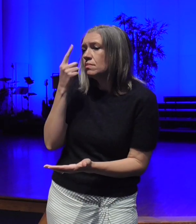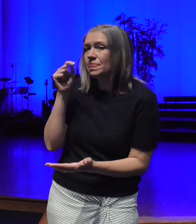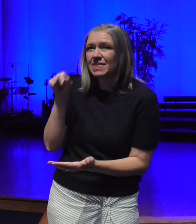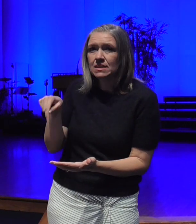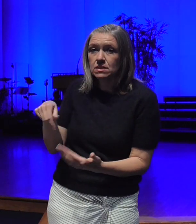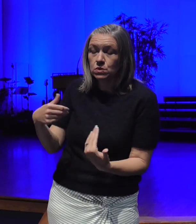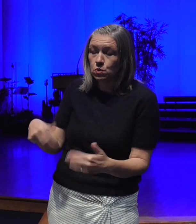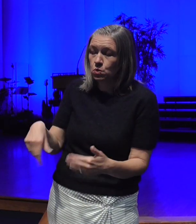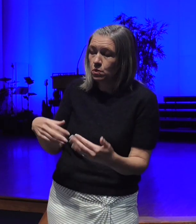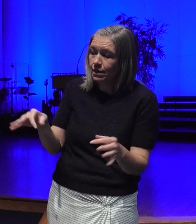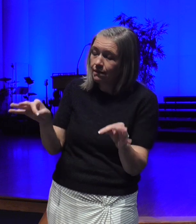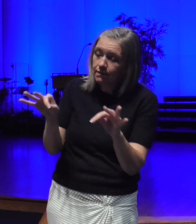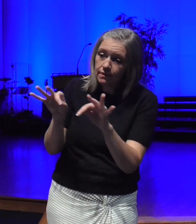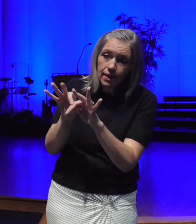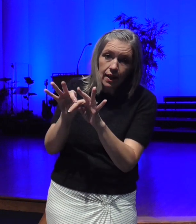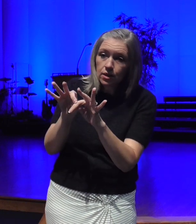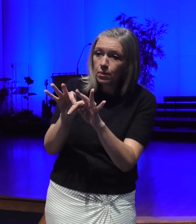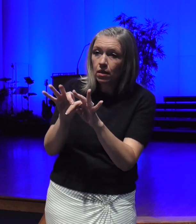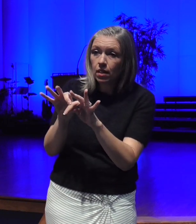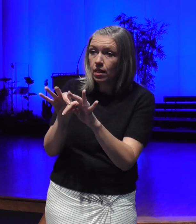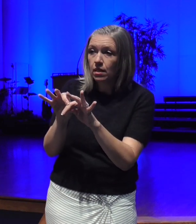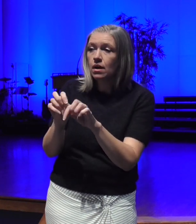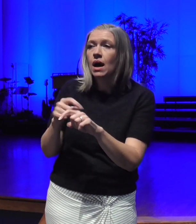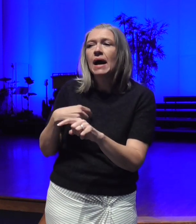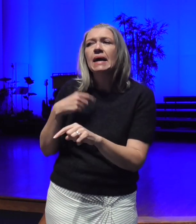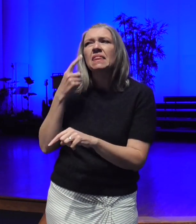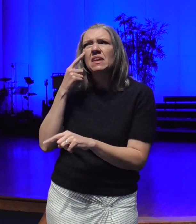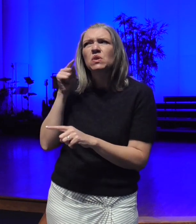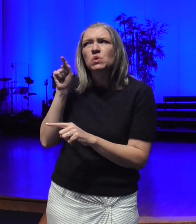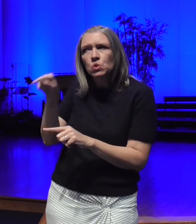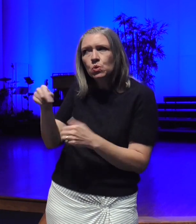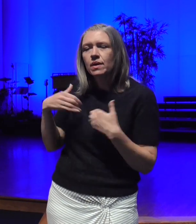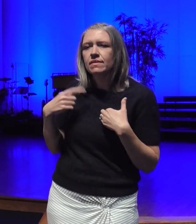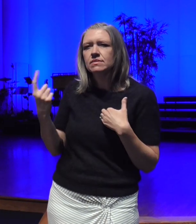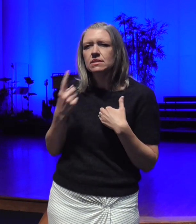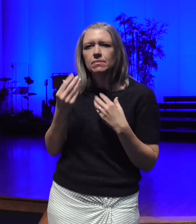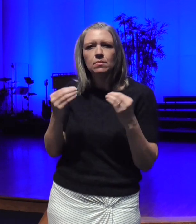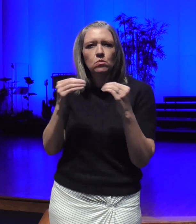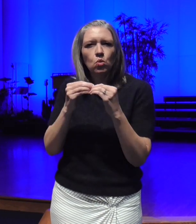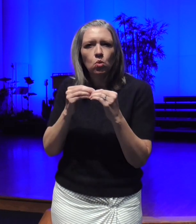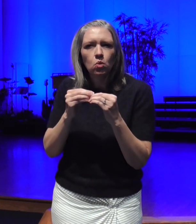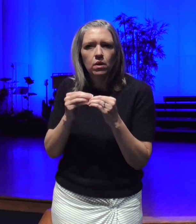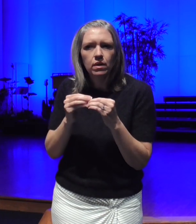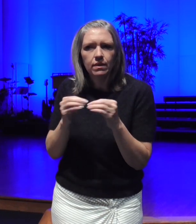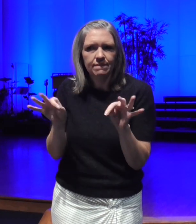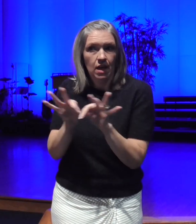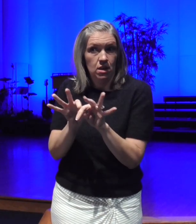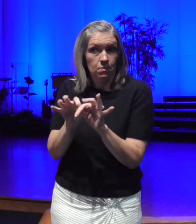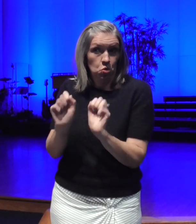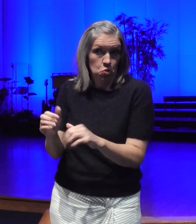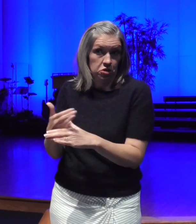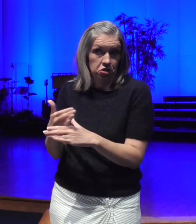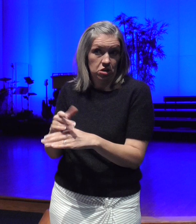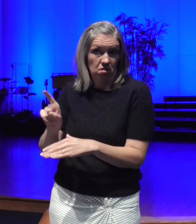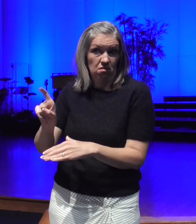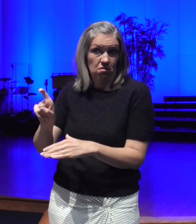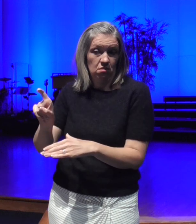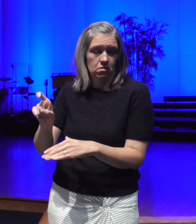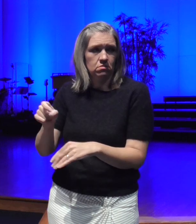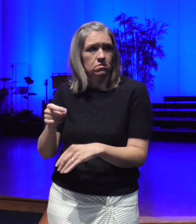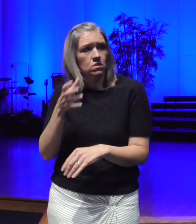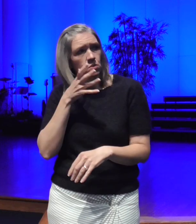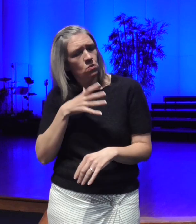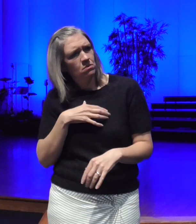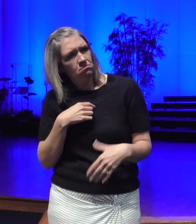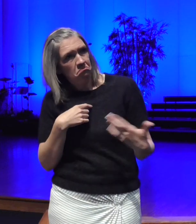is tremendously valuable, because I think you have something more valuable that you could share with me." And she